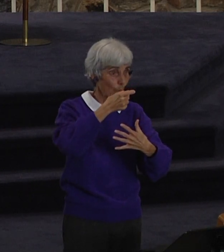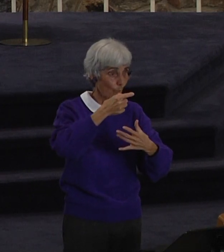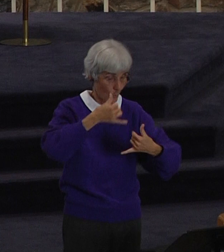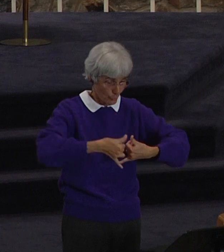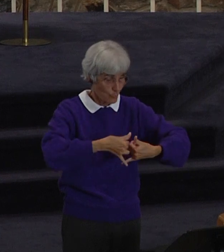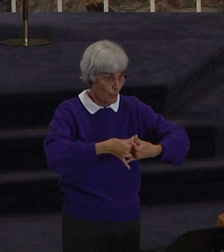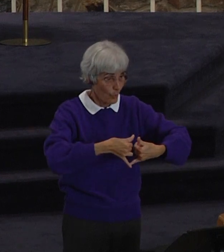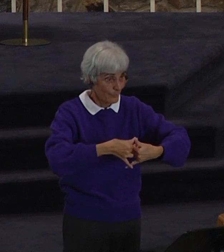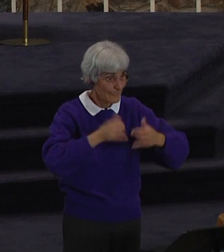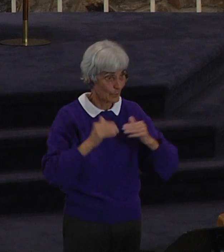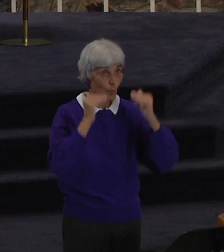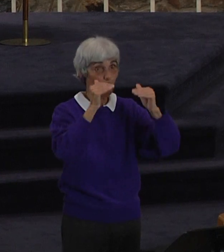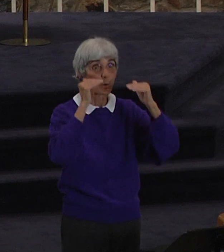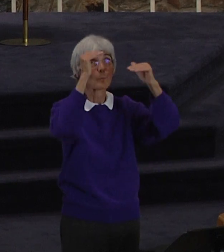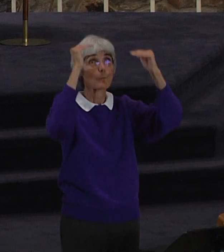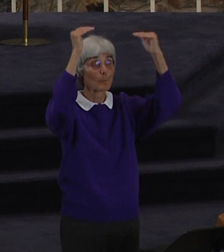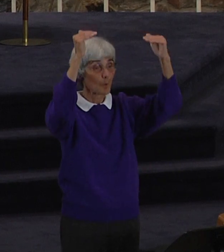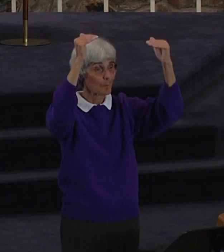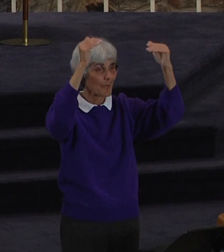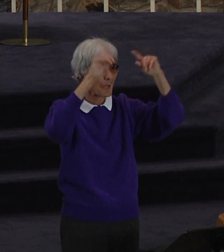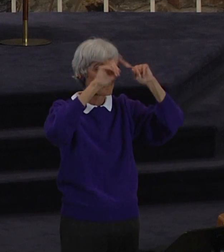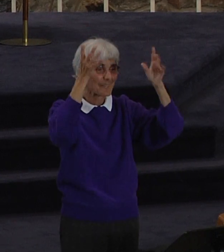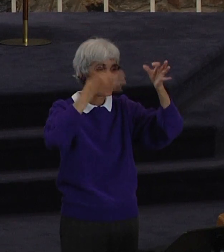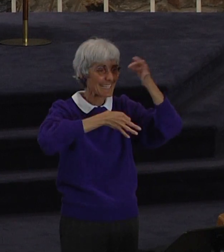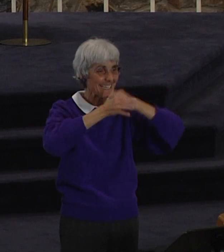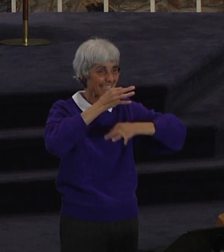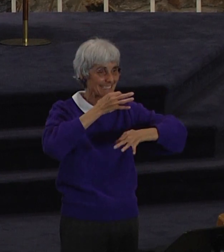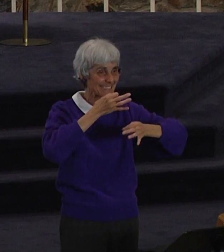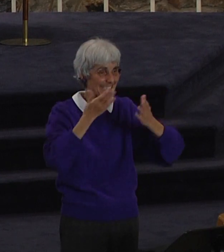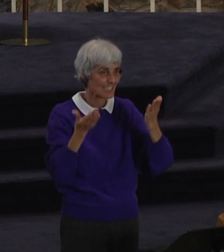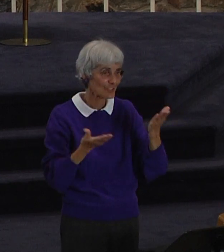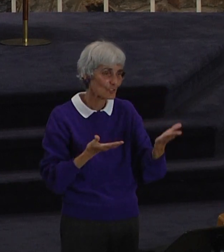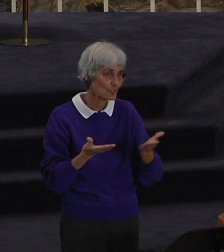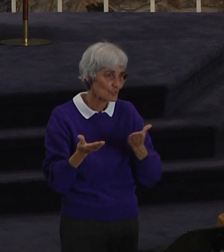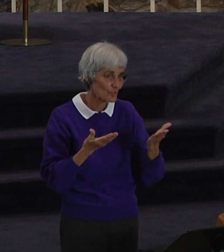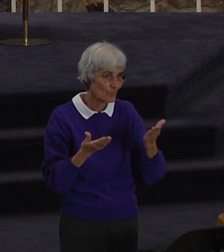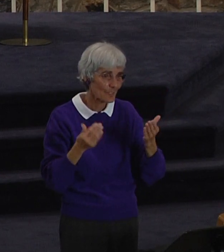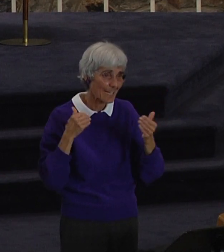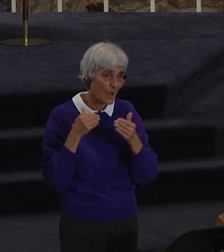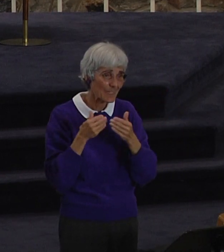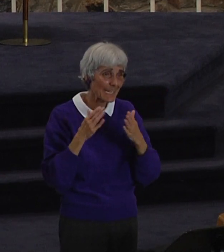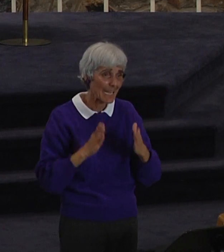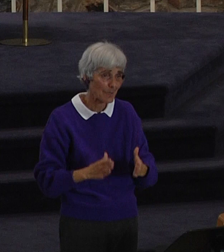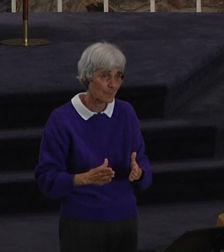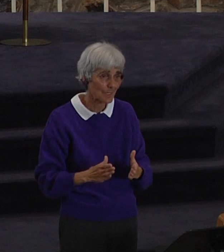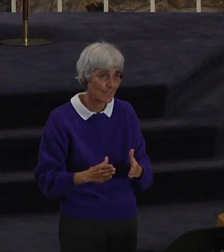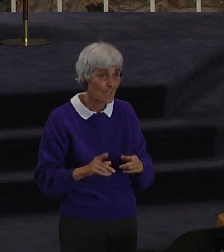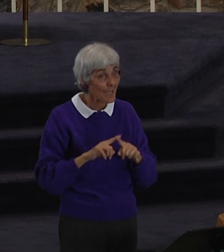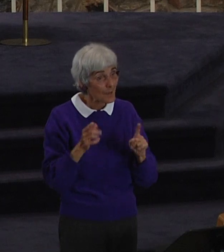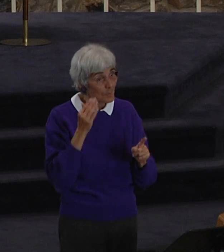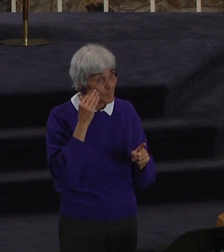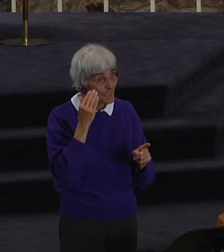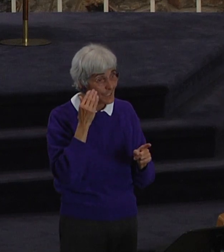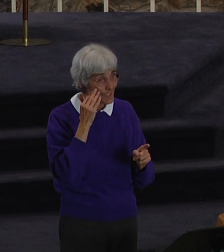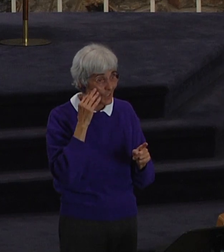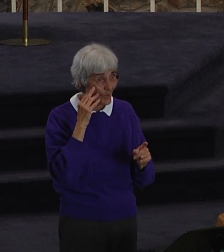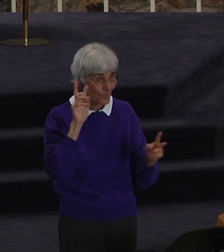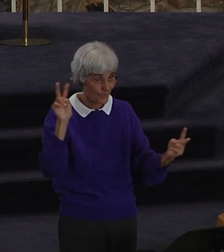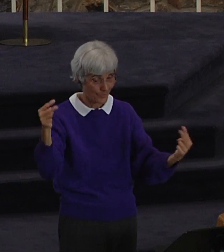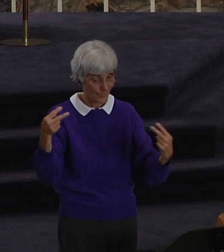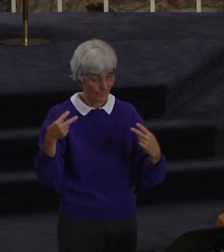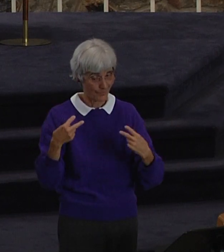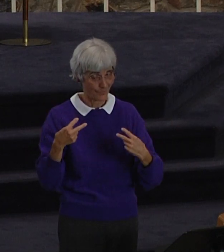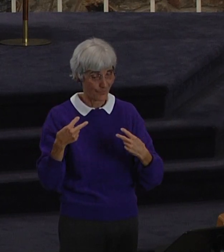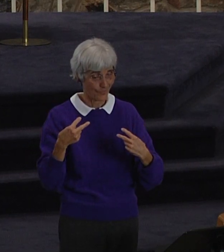decorations. It's about selflessly serving our neighbor. But you know, that self-centeredness that